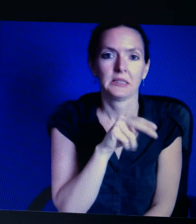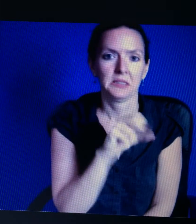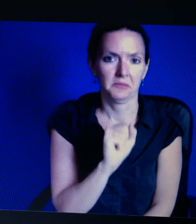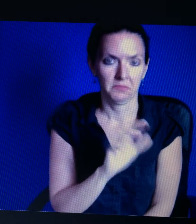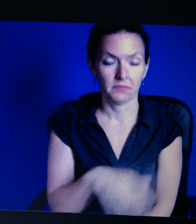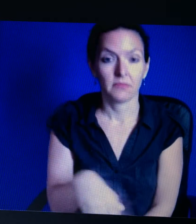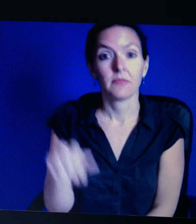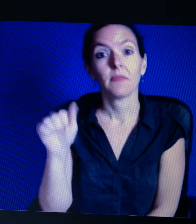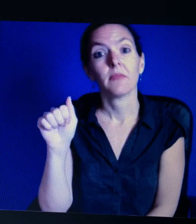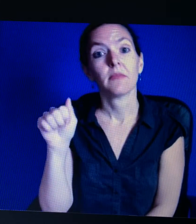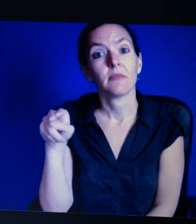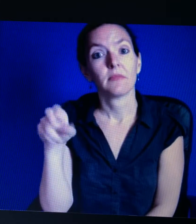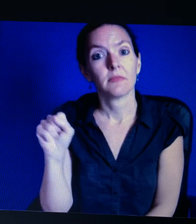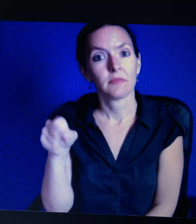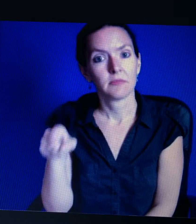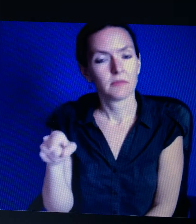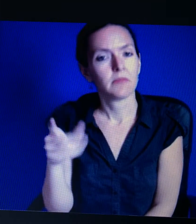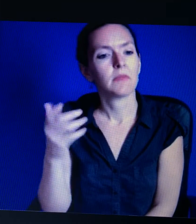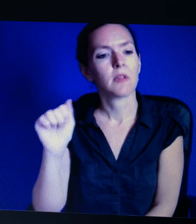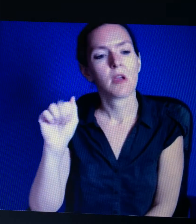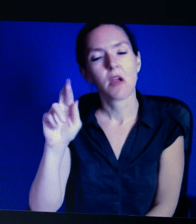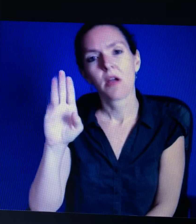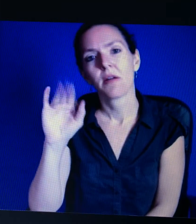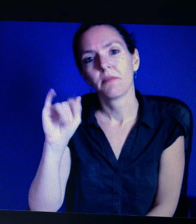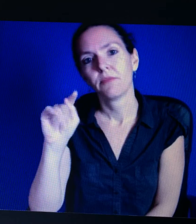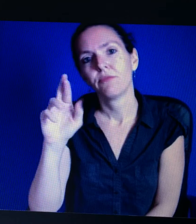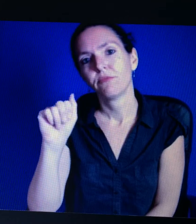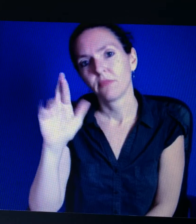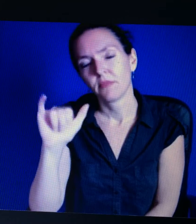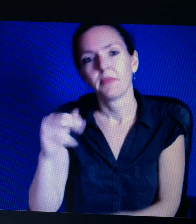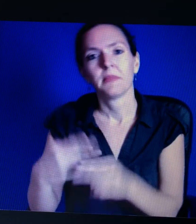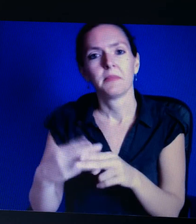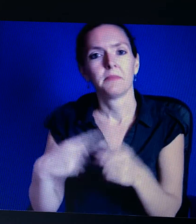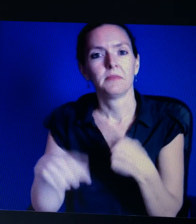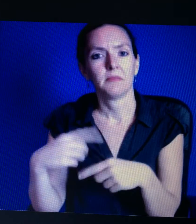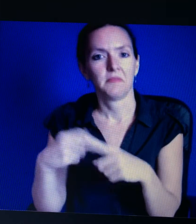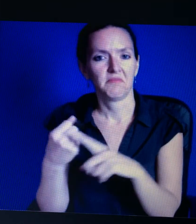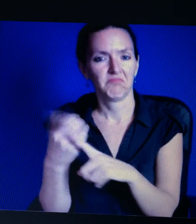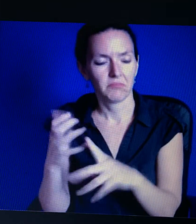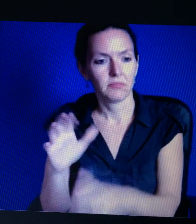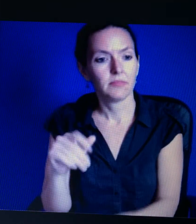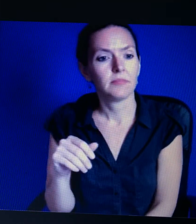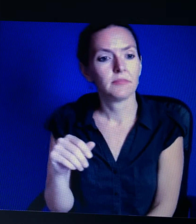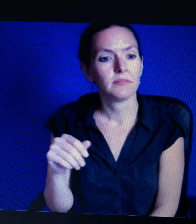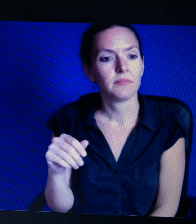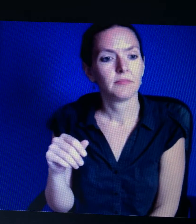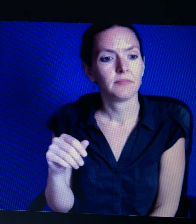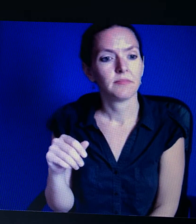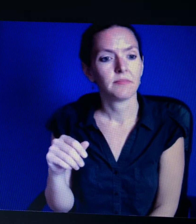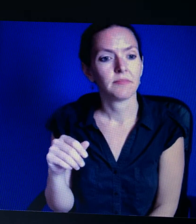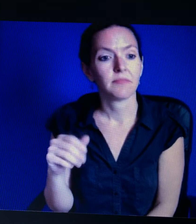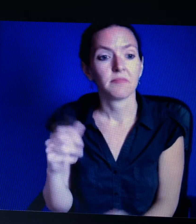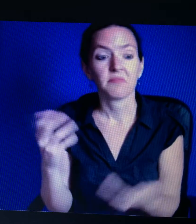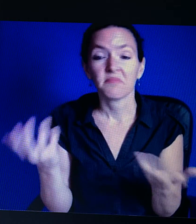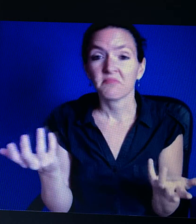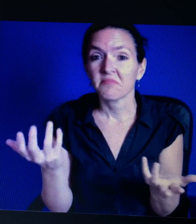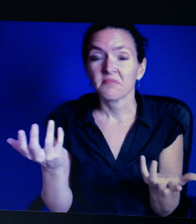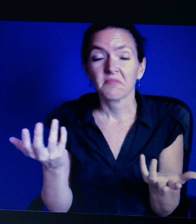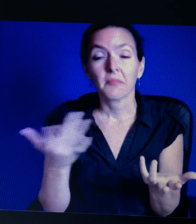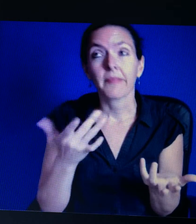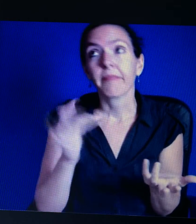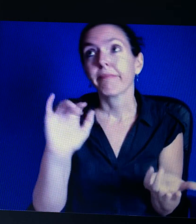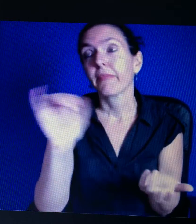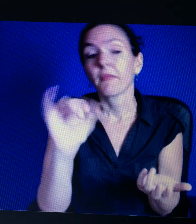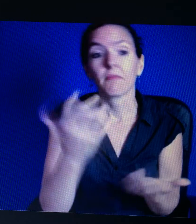name signs. There's ANS and DNS. ANS means arbitrary name sign, and I'll explain.